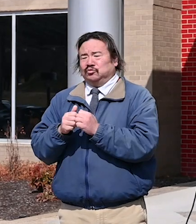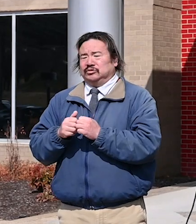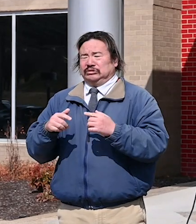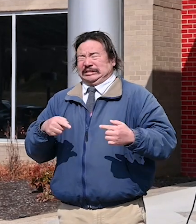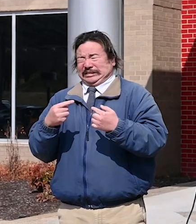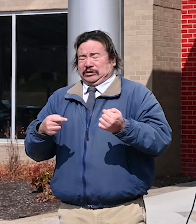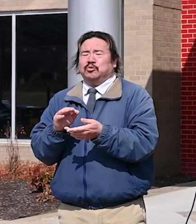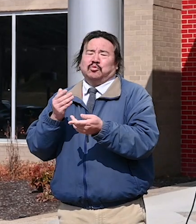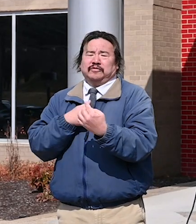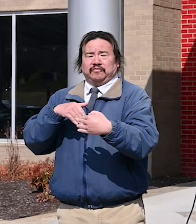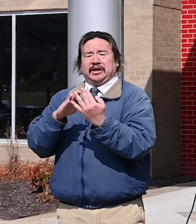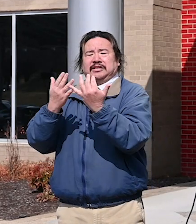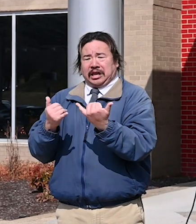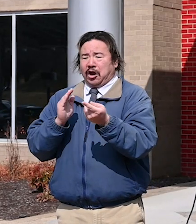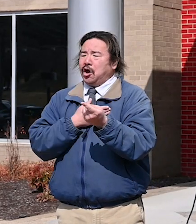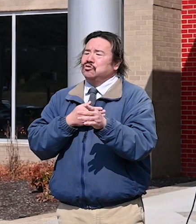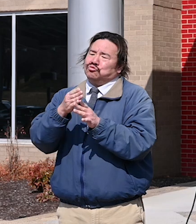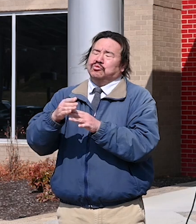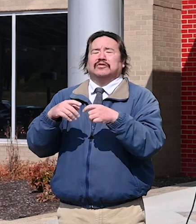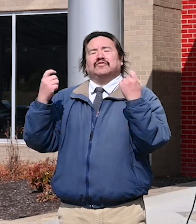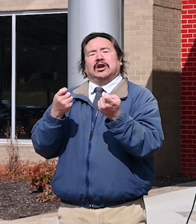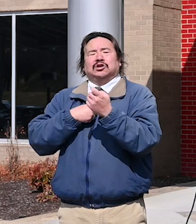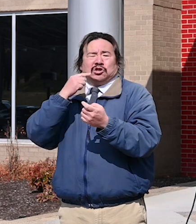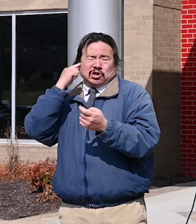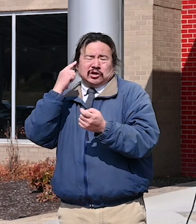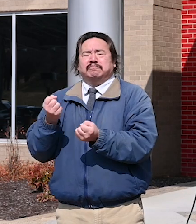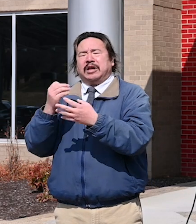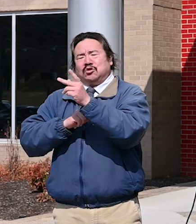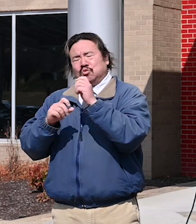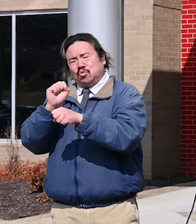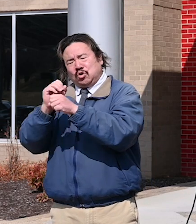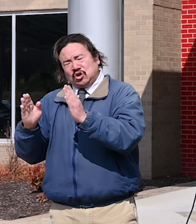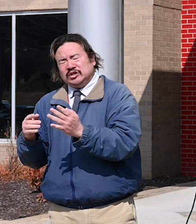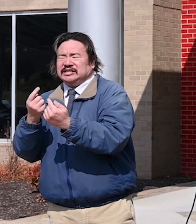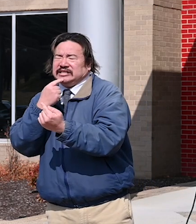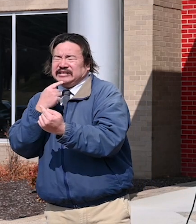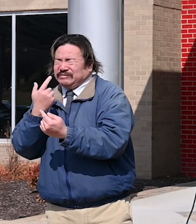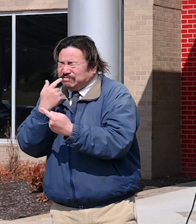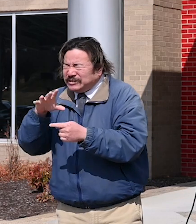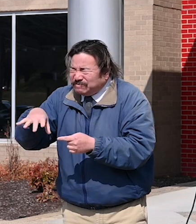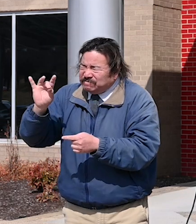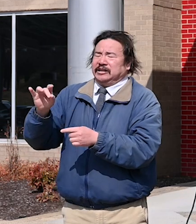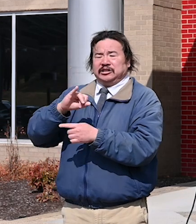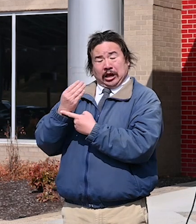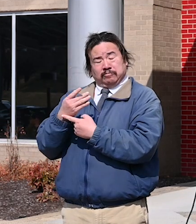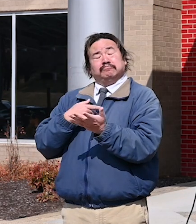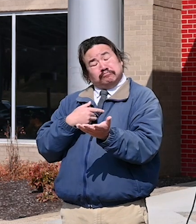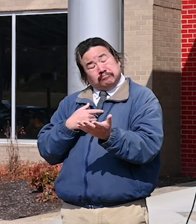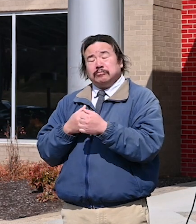facing. At our career fair, we heard from several workers about finding a job.